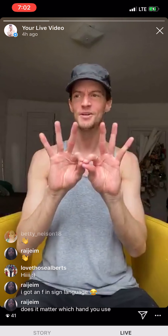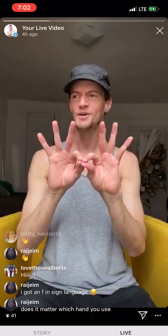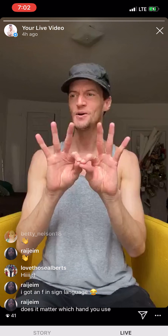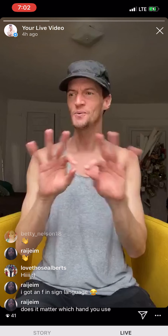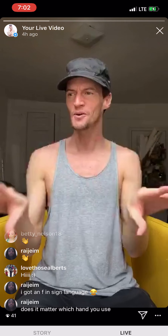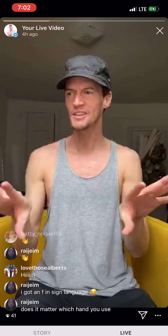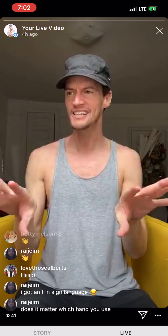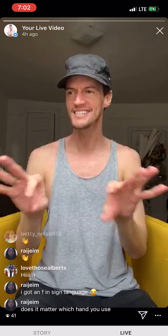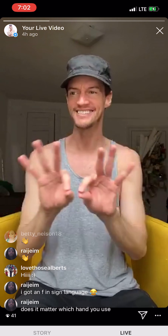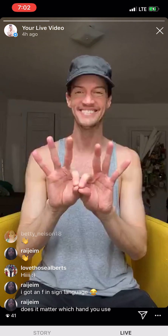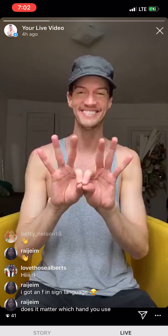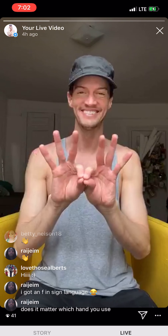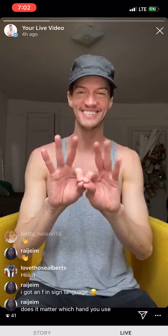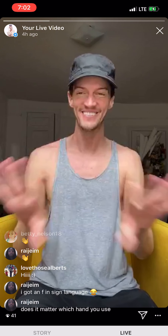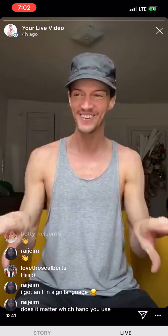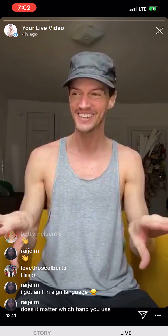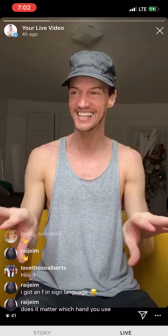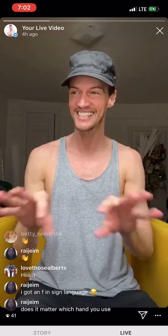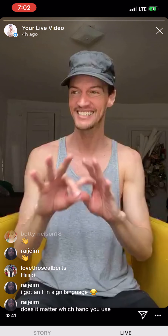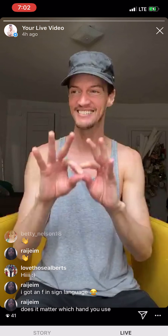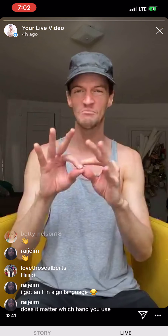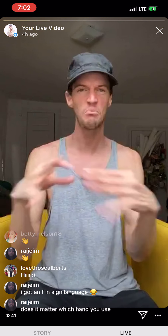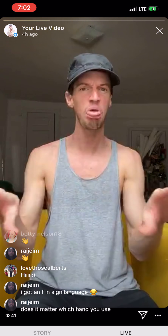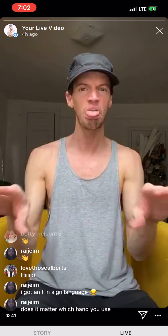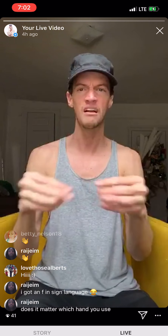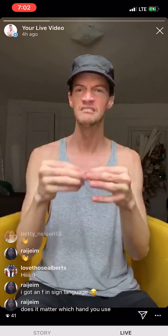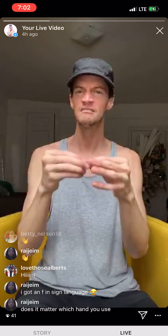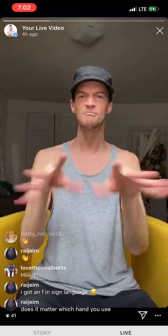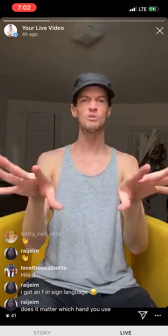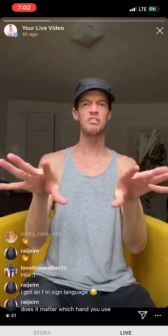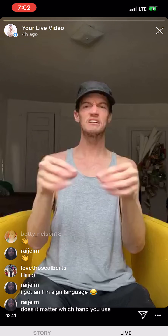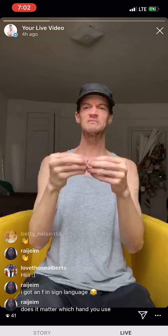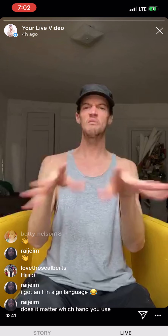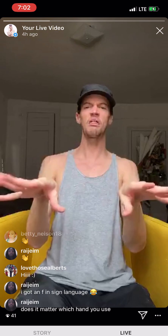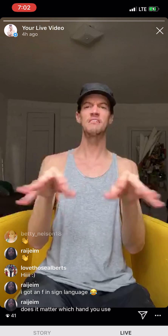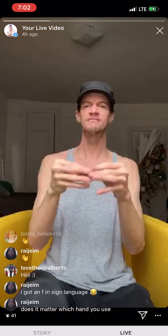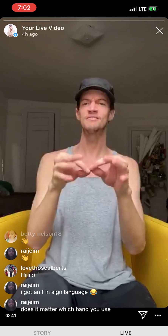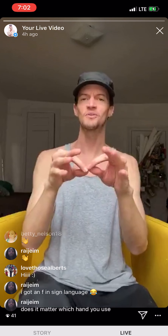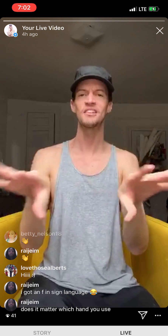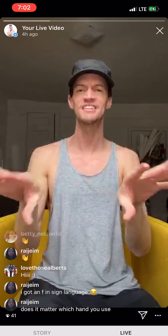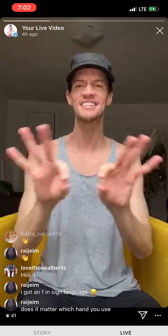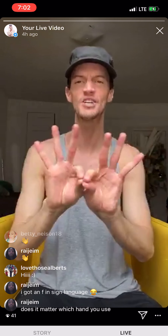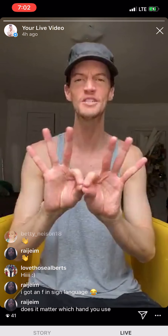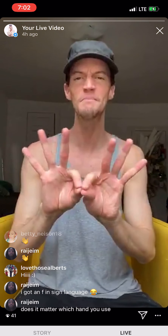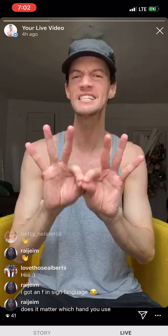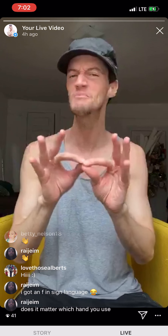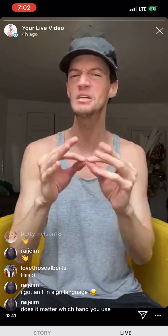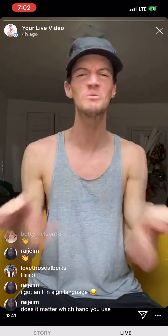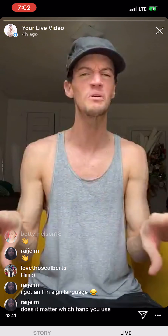Worthless. Worthless. Worthless. Worthless. Worthless. It used to mean something worthless.